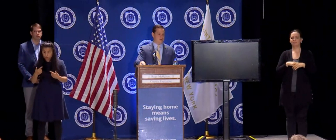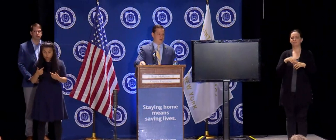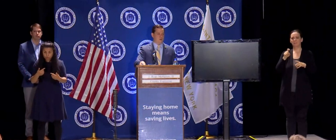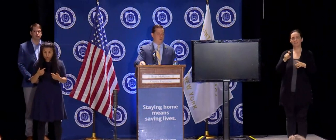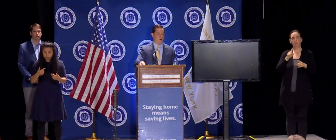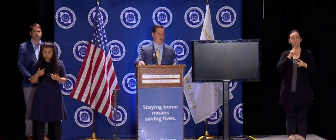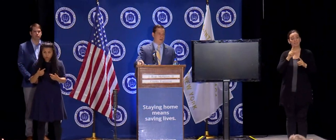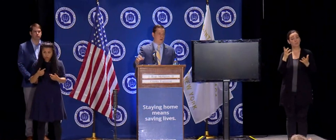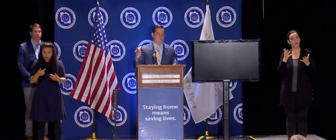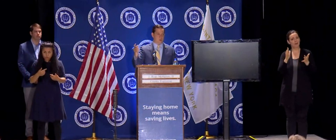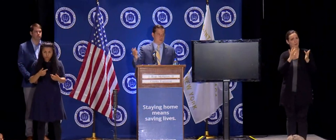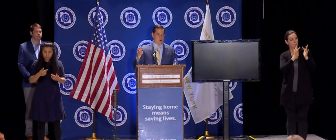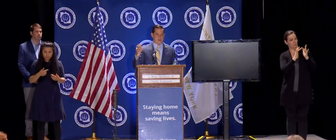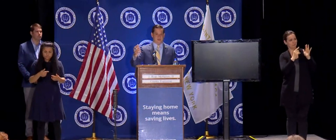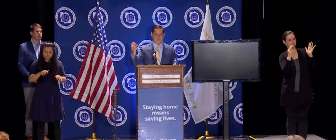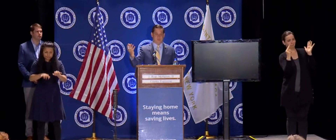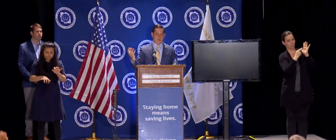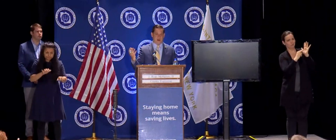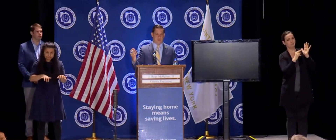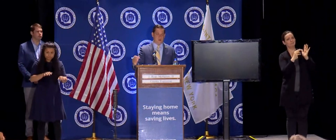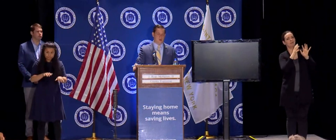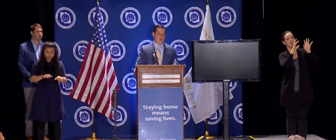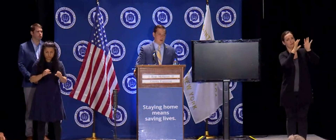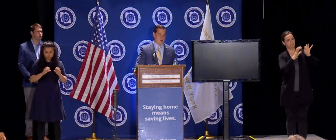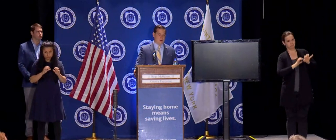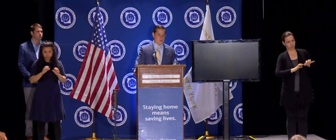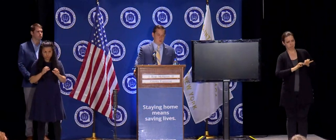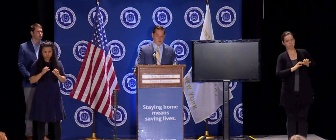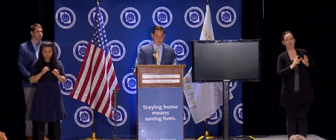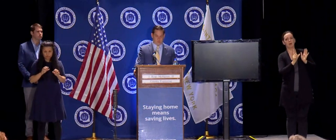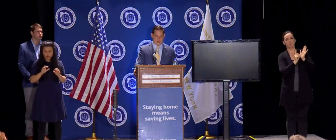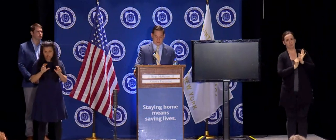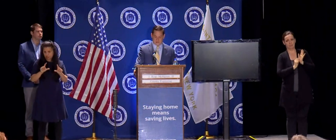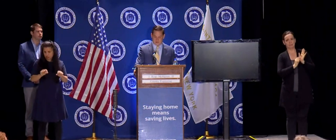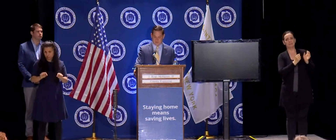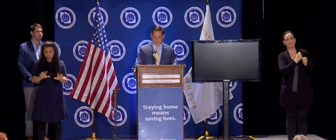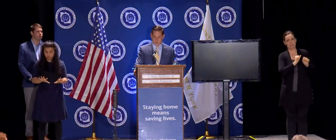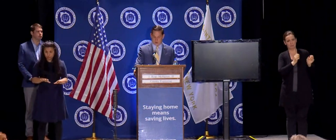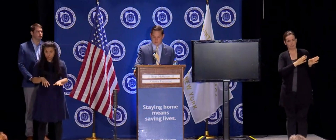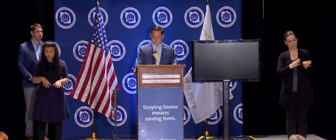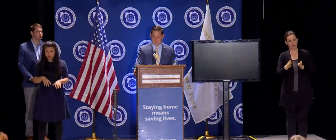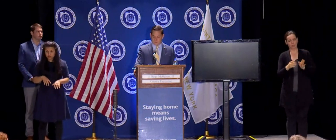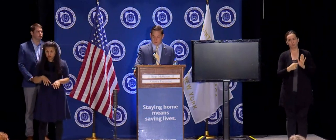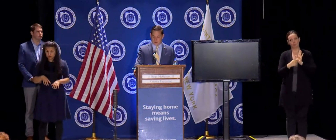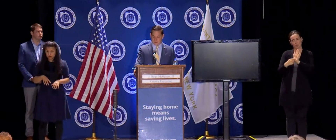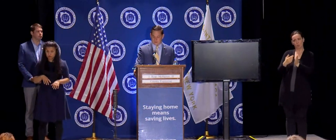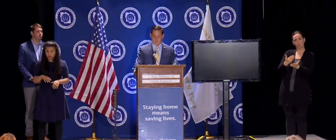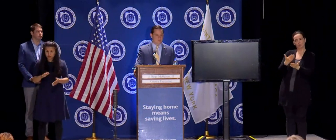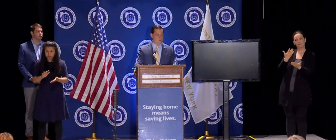and on a New York Forward and go through this process to print out your plan in the event we get